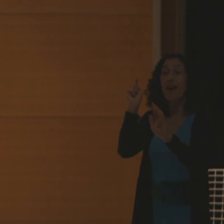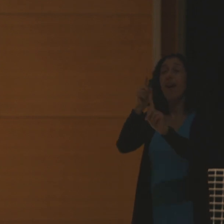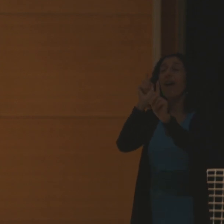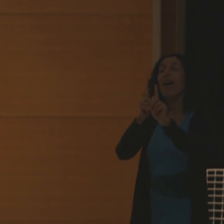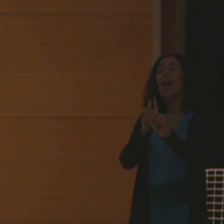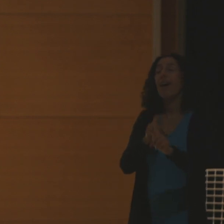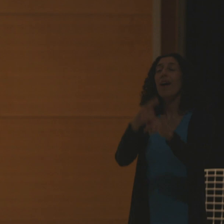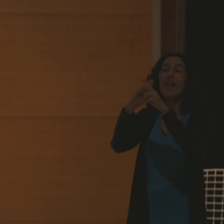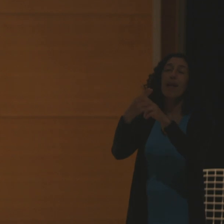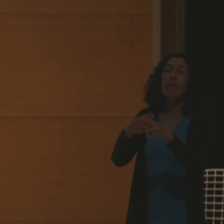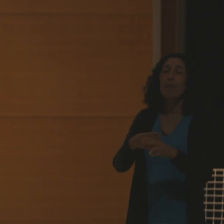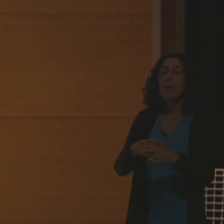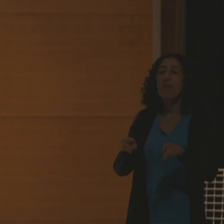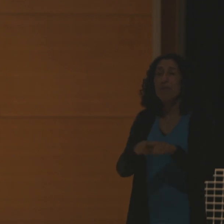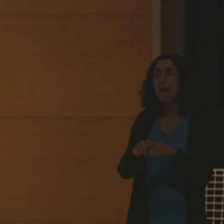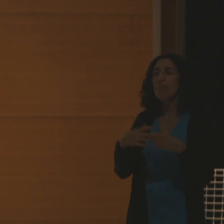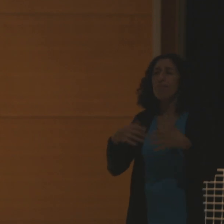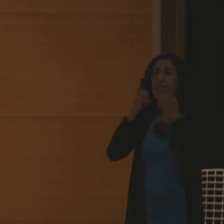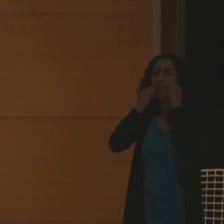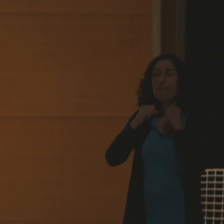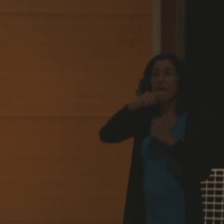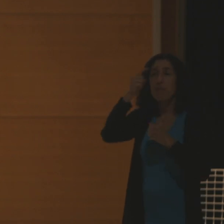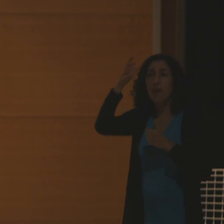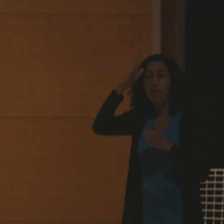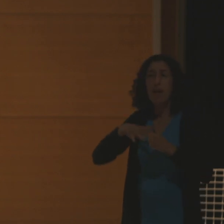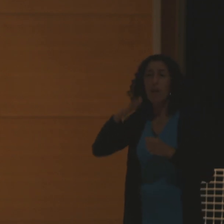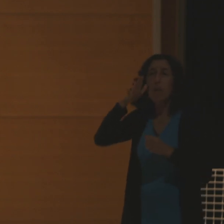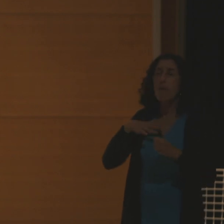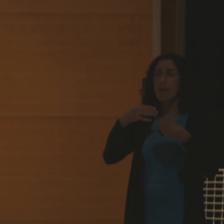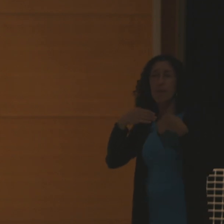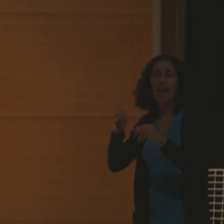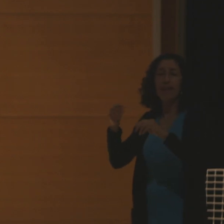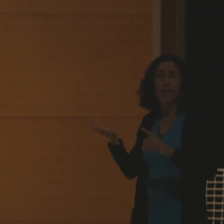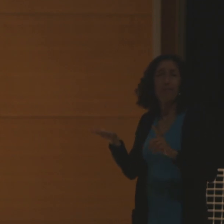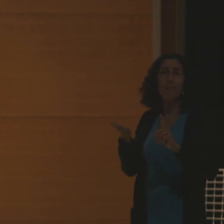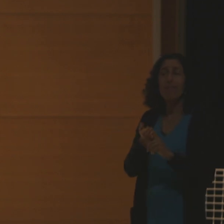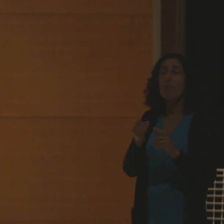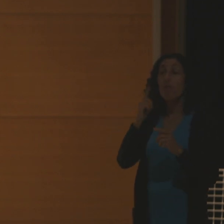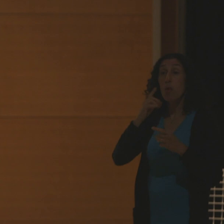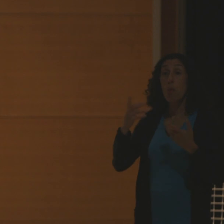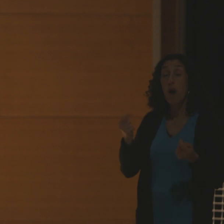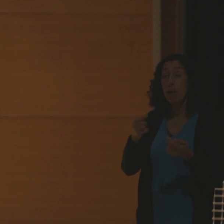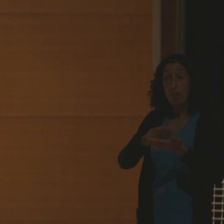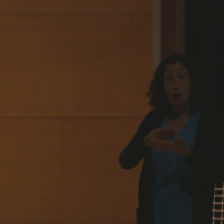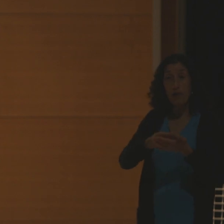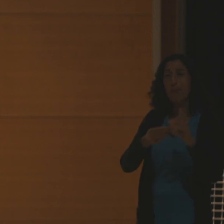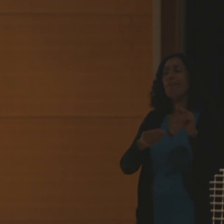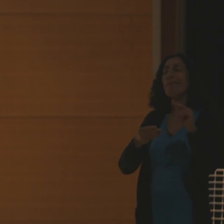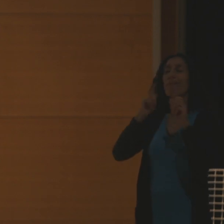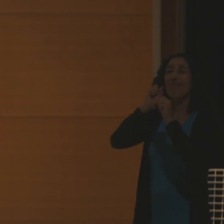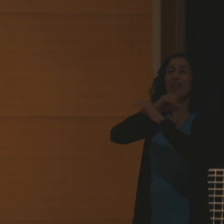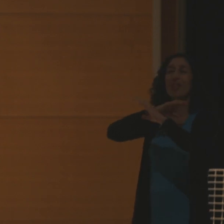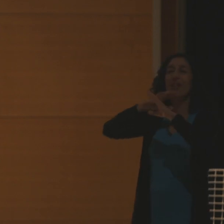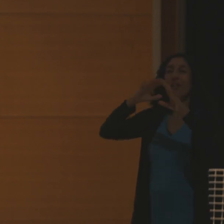Each and every one of these people was selling something more precious than gold, a vision. A vision for what the world could look like if millions of